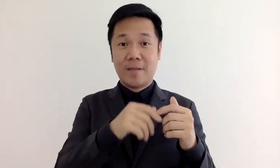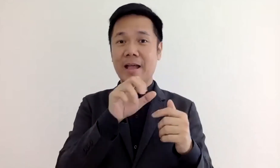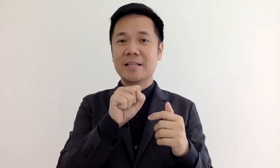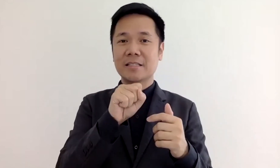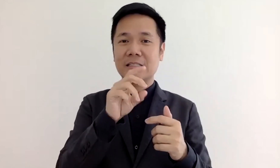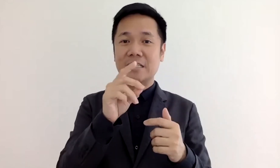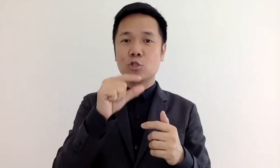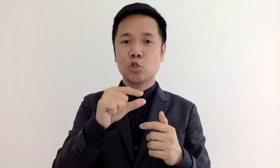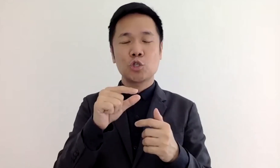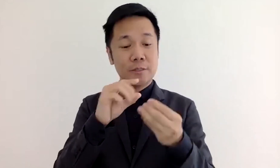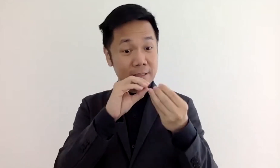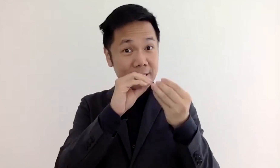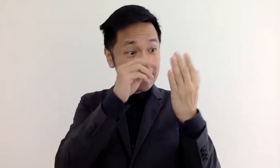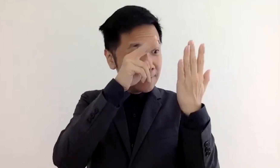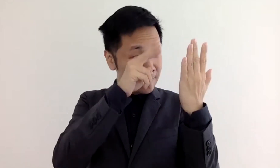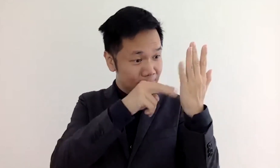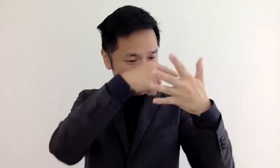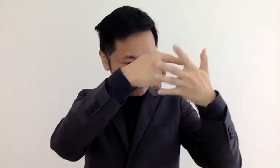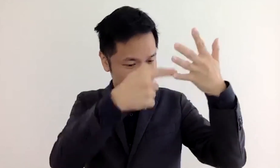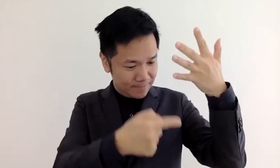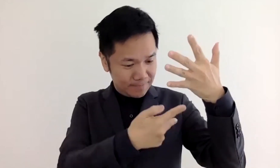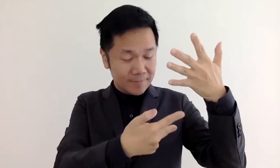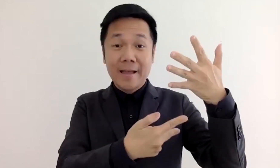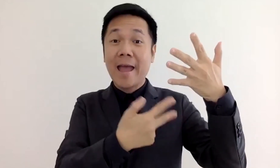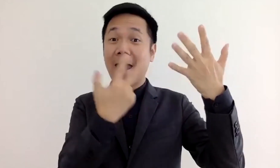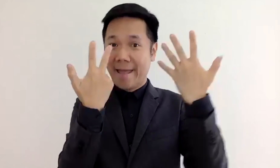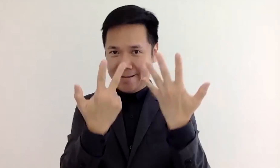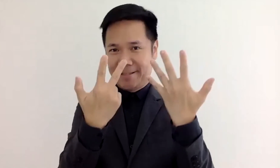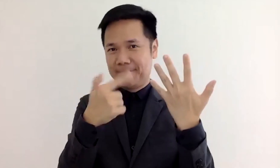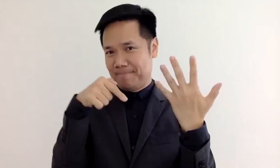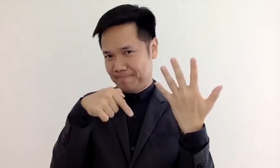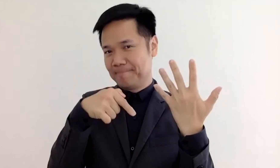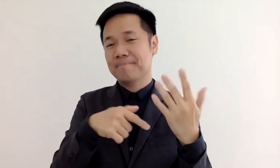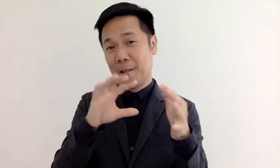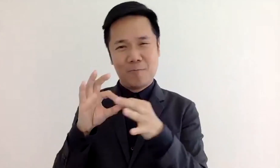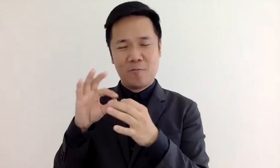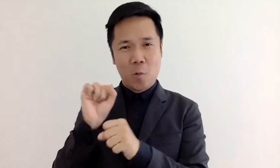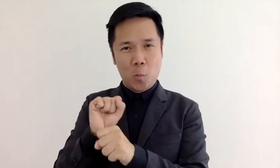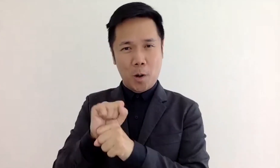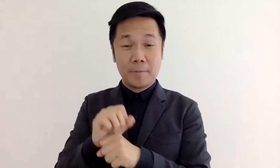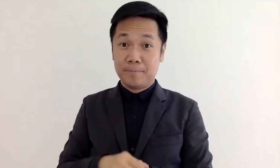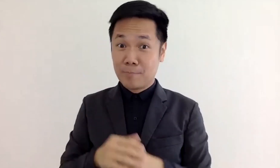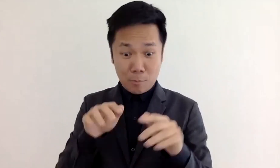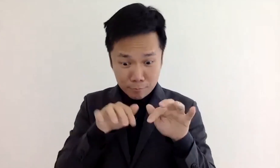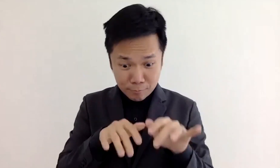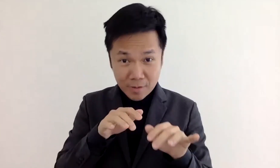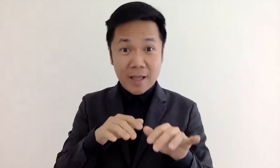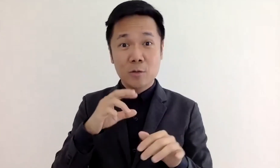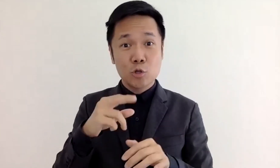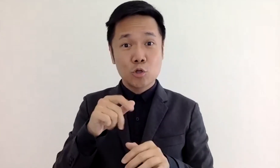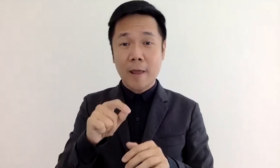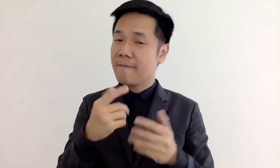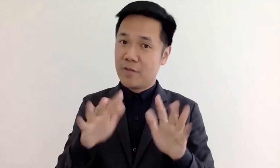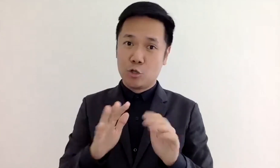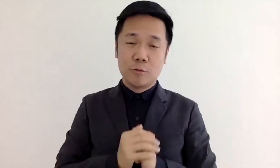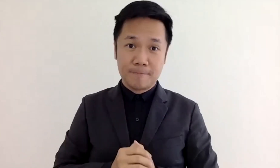And yes, thank you so much. So we have done with our quiz session.